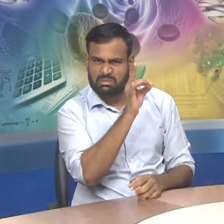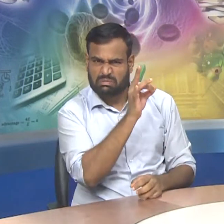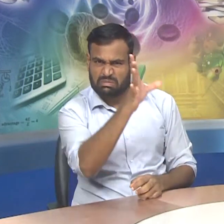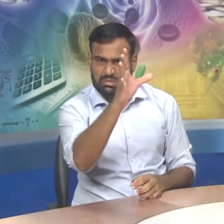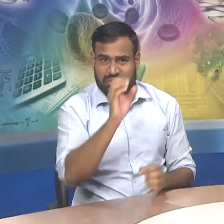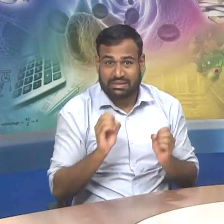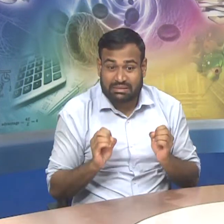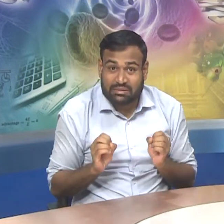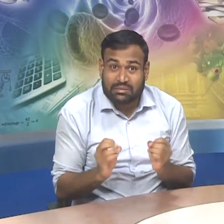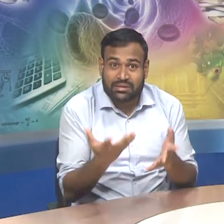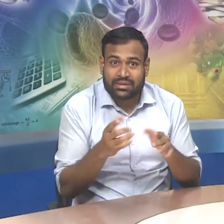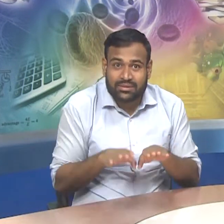Removal of president.